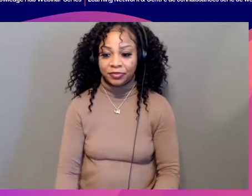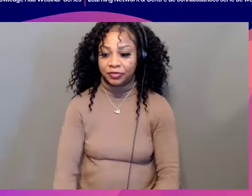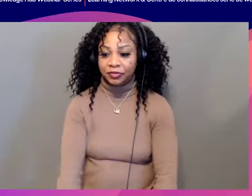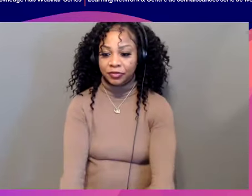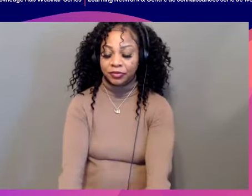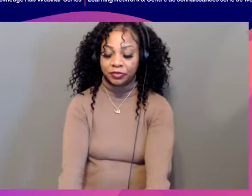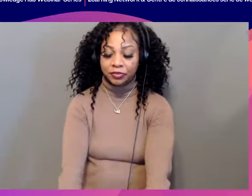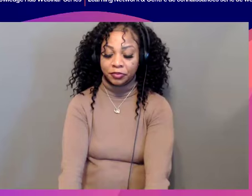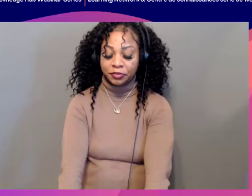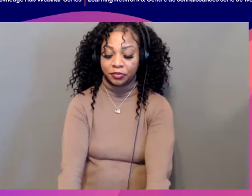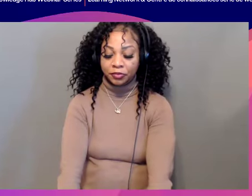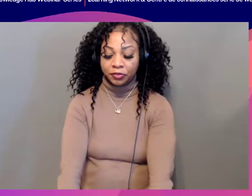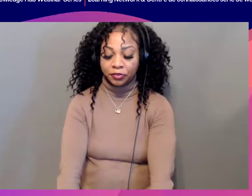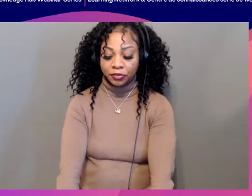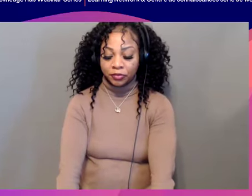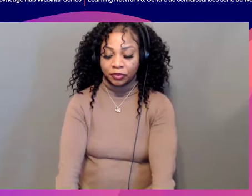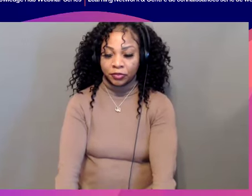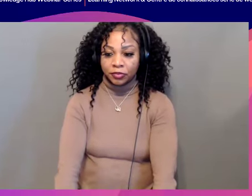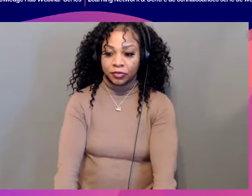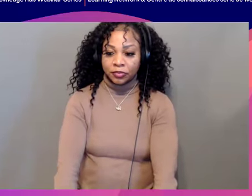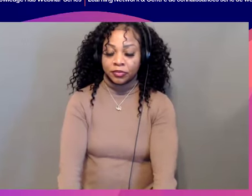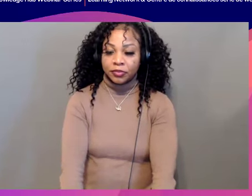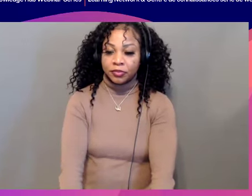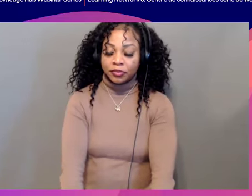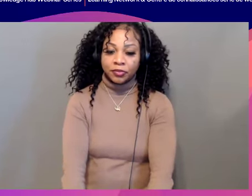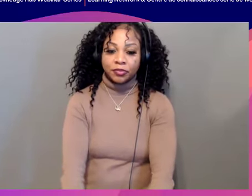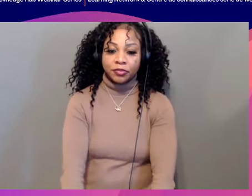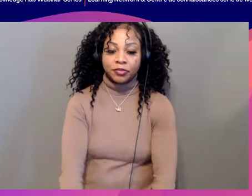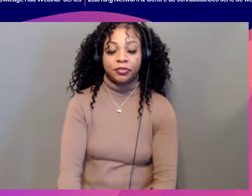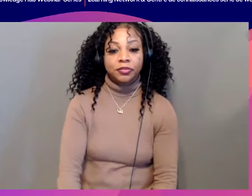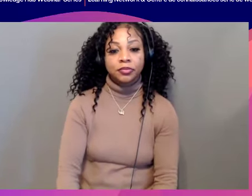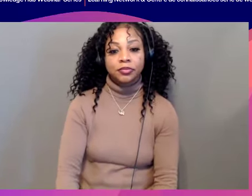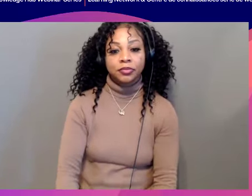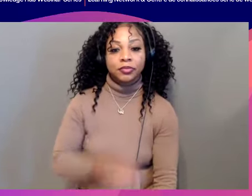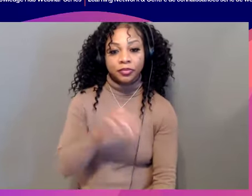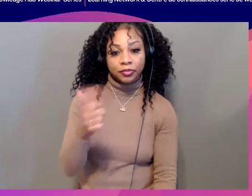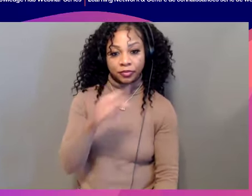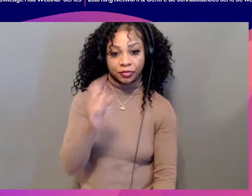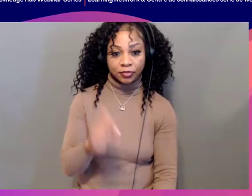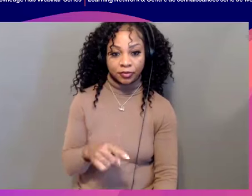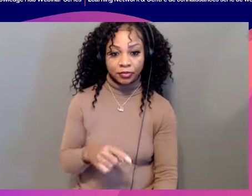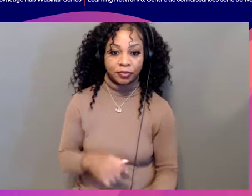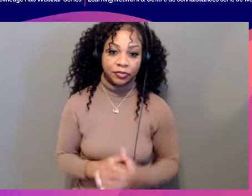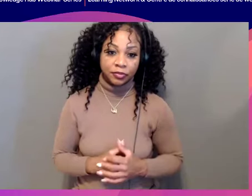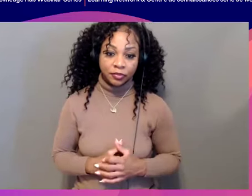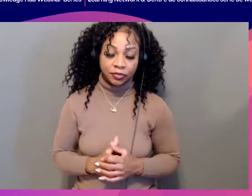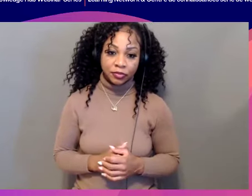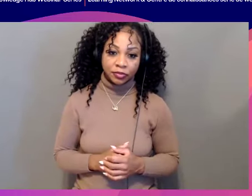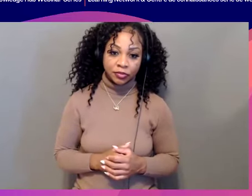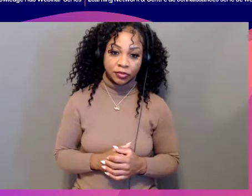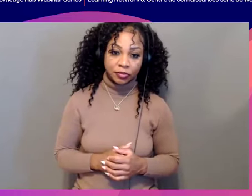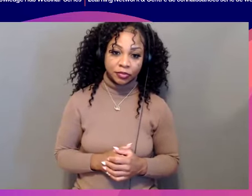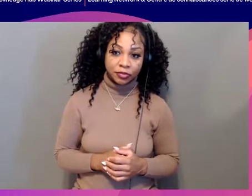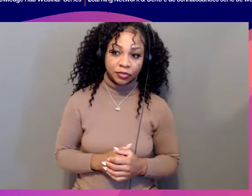Thank you, Christian. Thank you. I'll share another question. One audience member shared